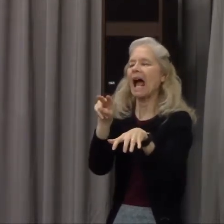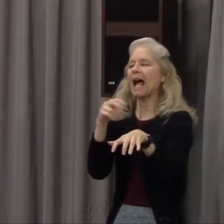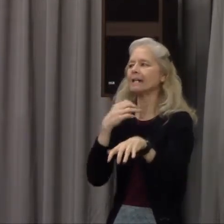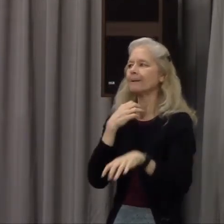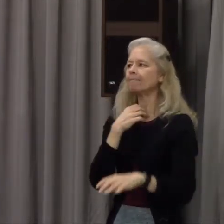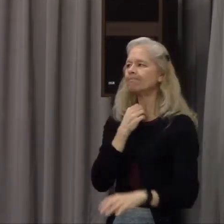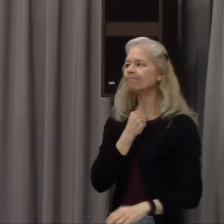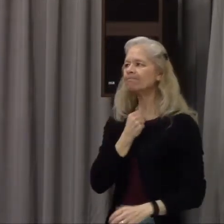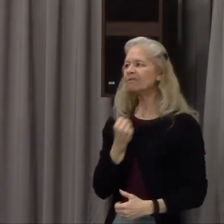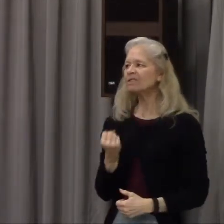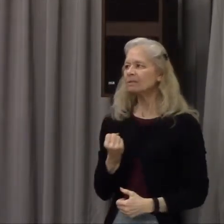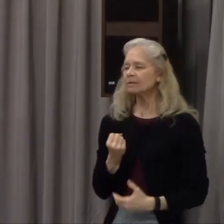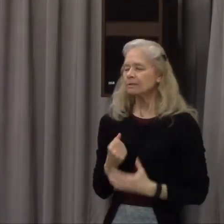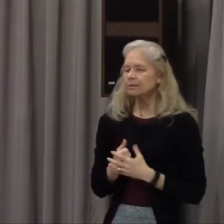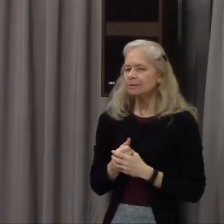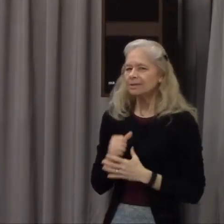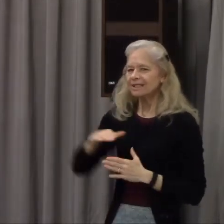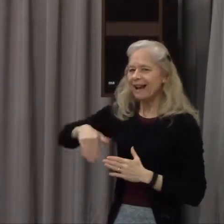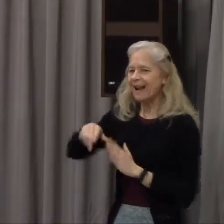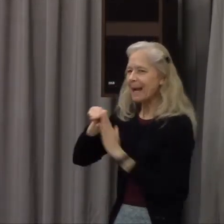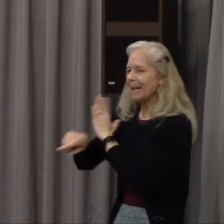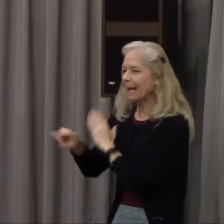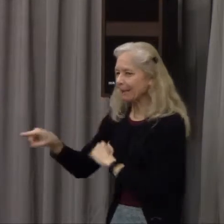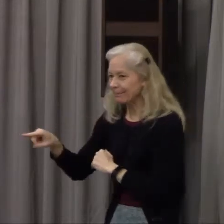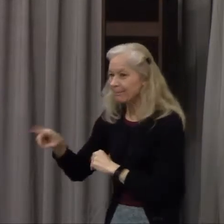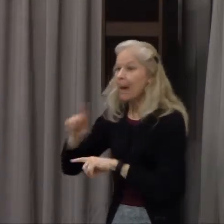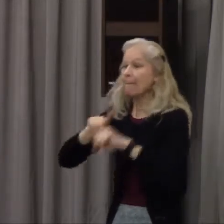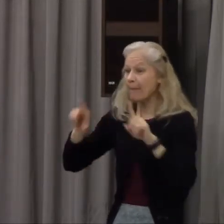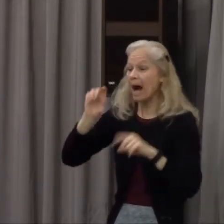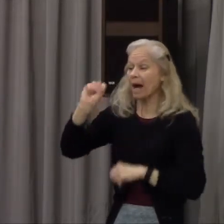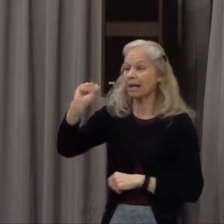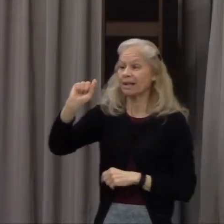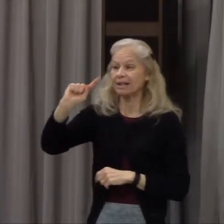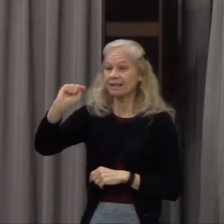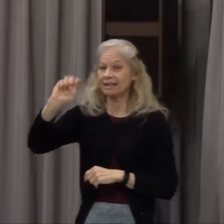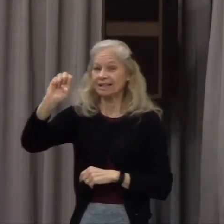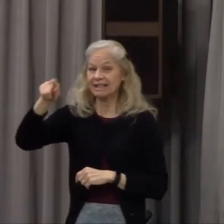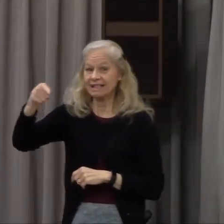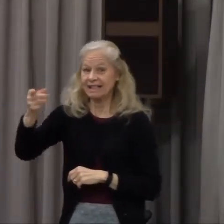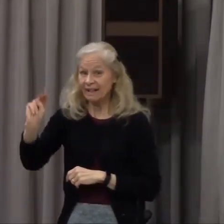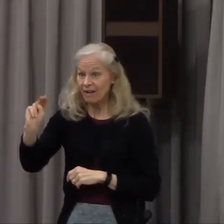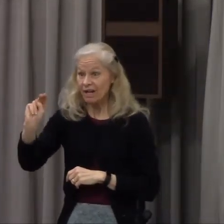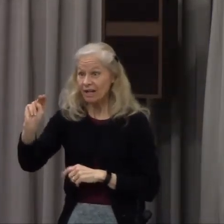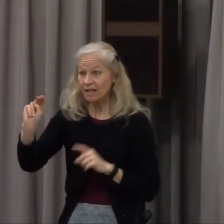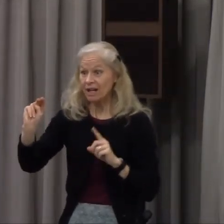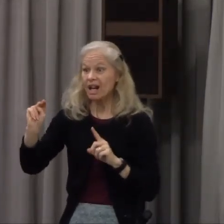Matthew 23:29. Woe unto you, scribes and Pharisees, hypocrites! Ye build the tombs of the prophets and garnish the sepulchres of the